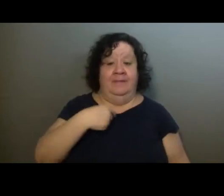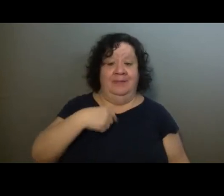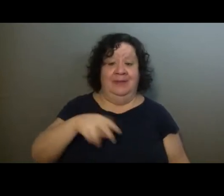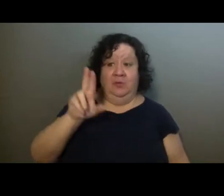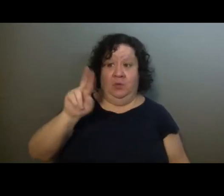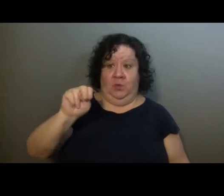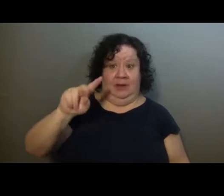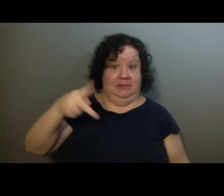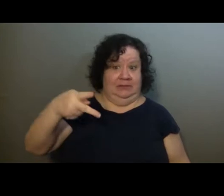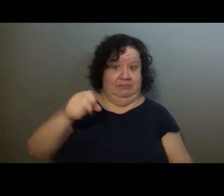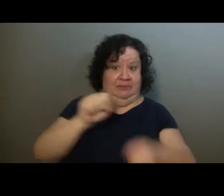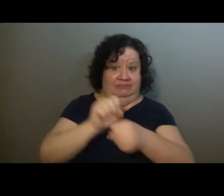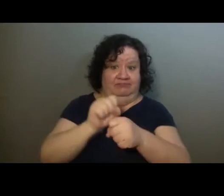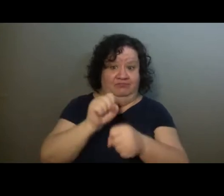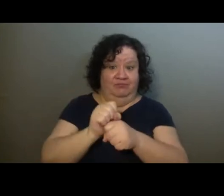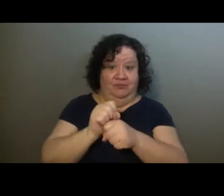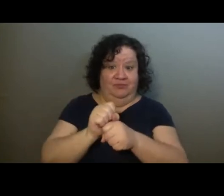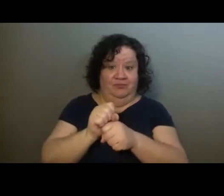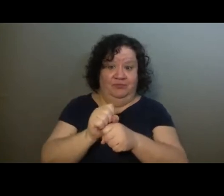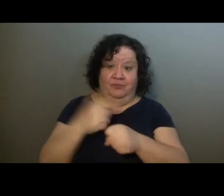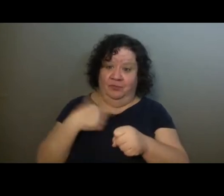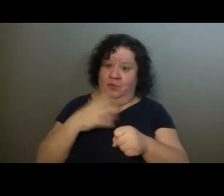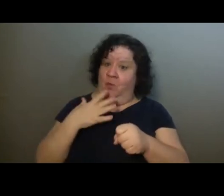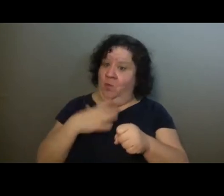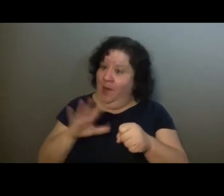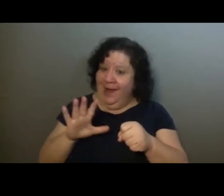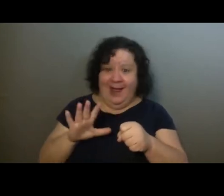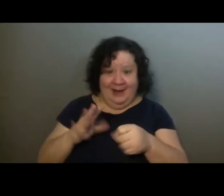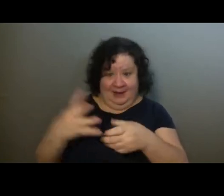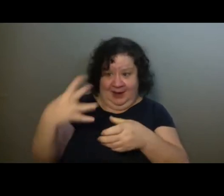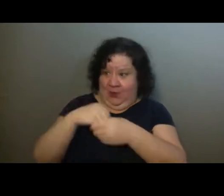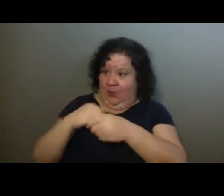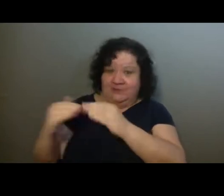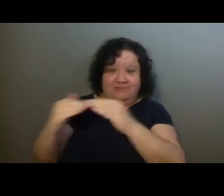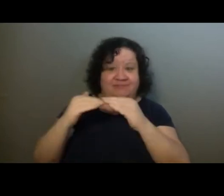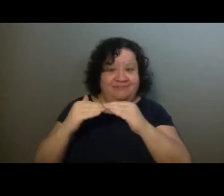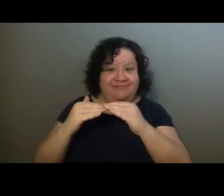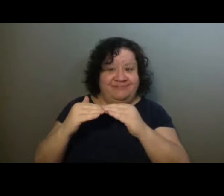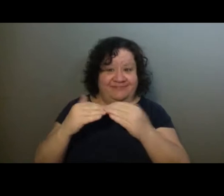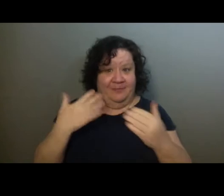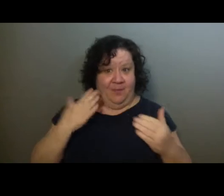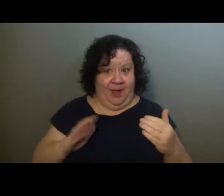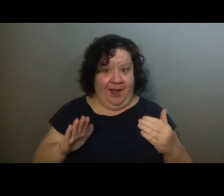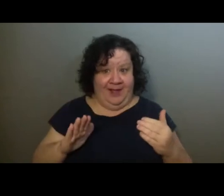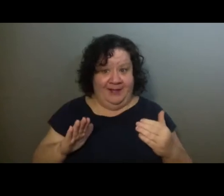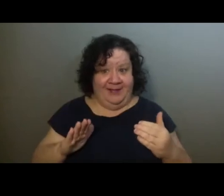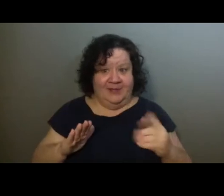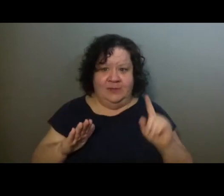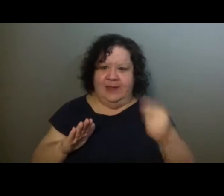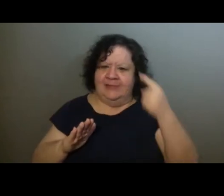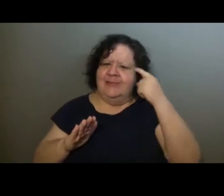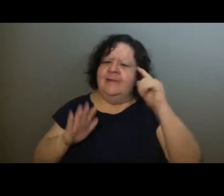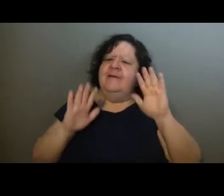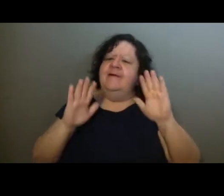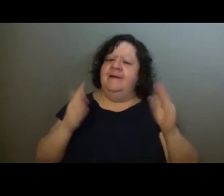issue, I think it's about connecting recovery with more structural issues and issues